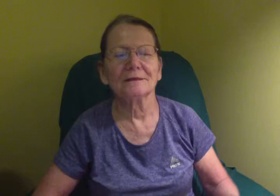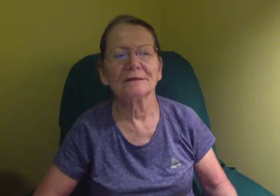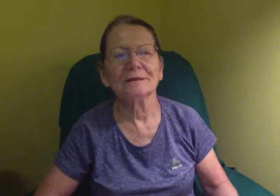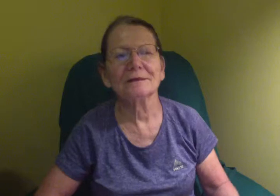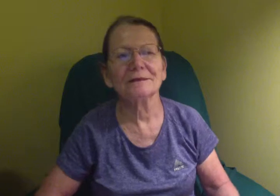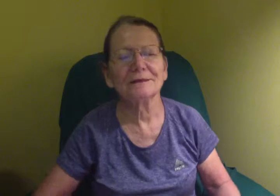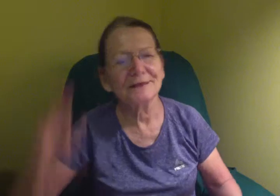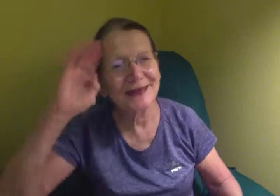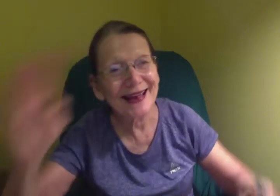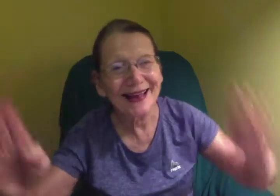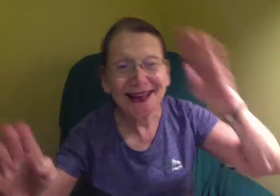Hey